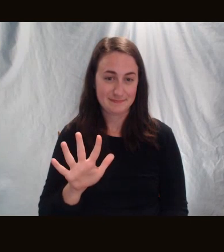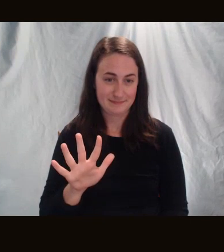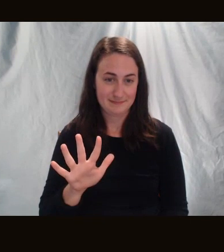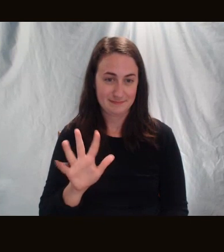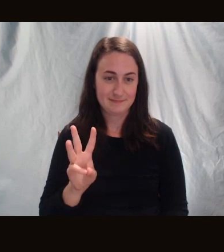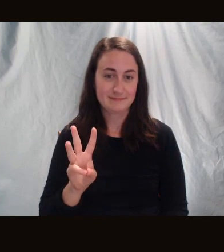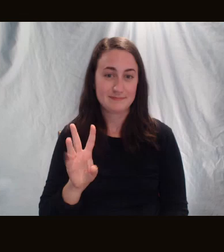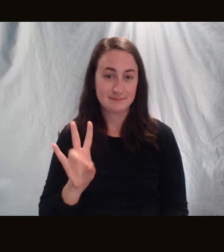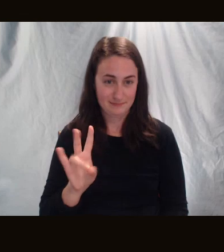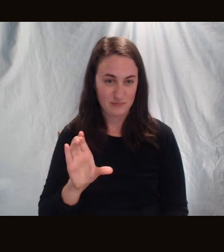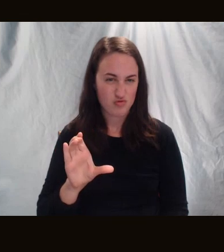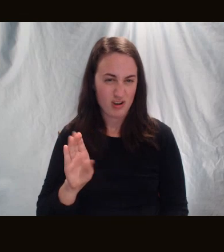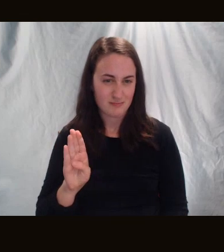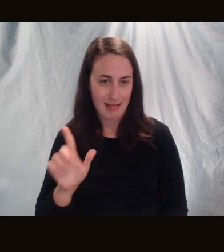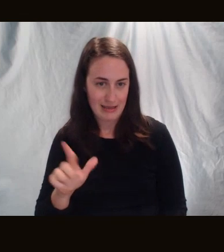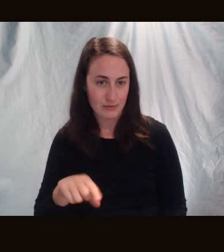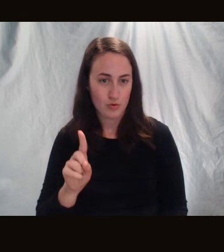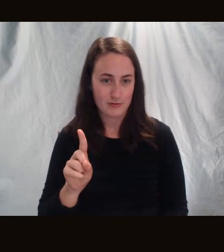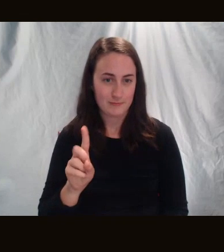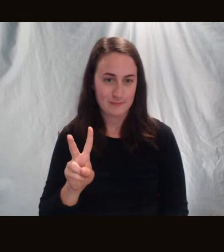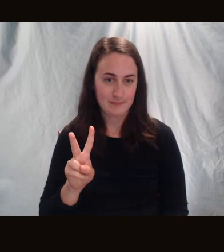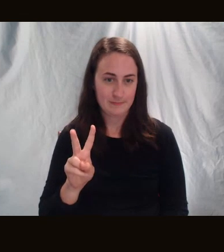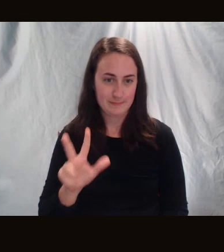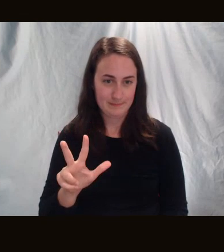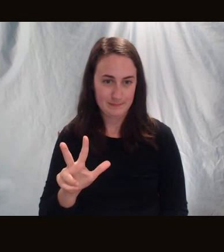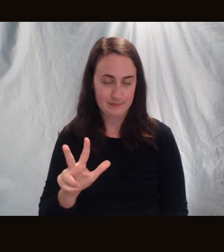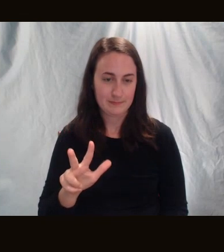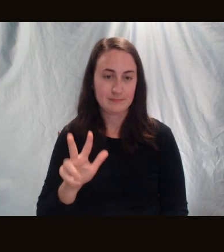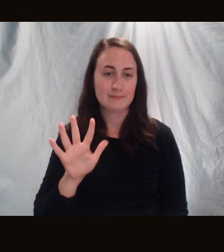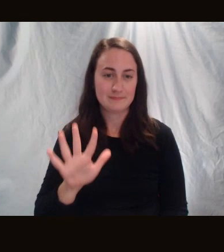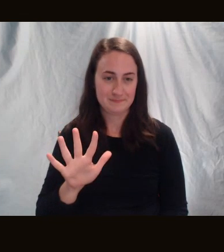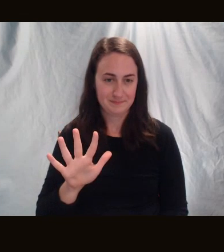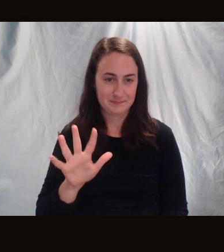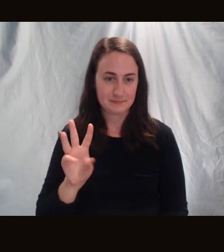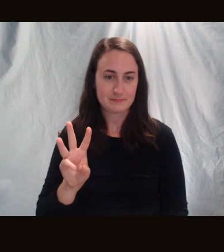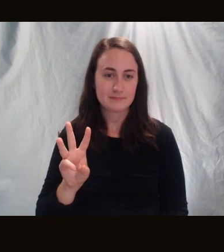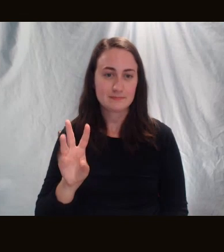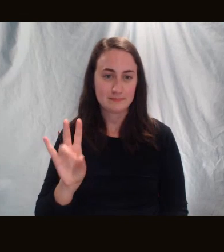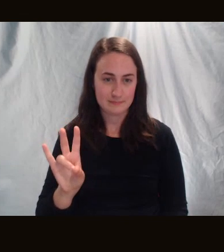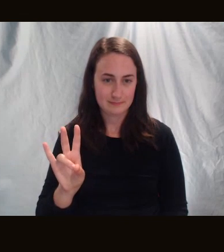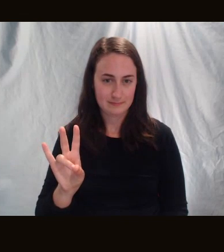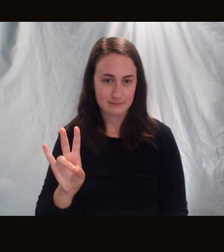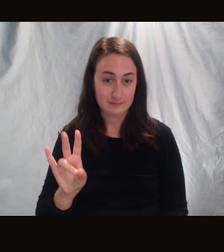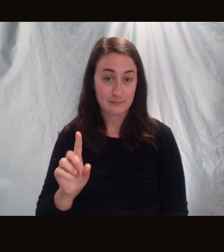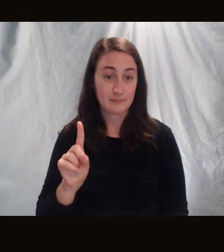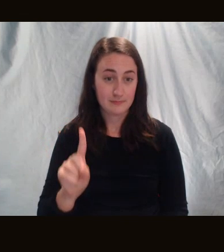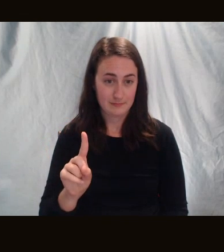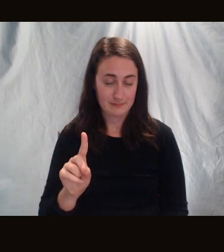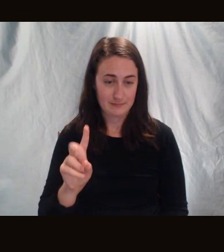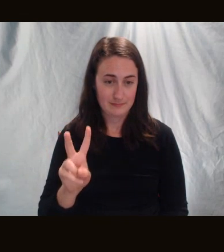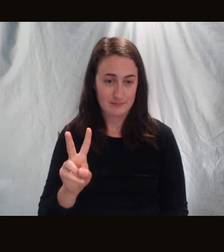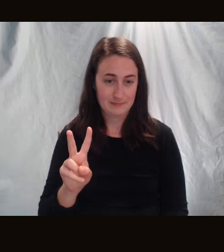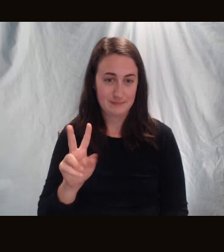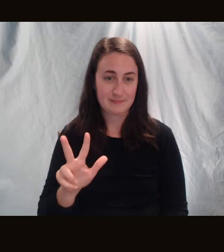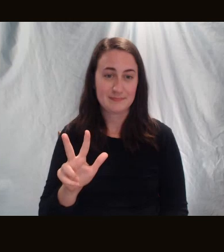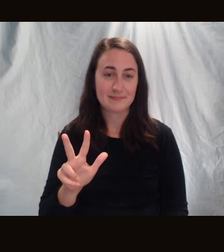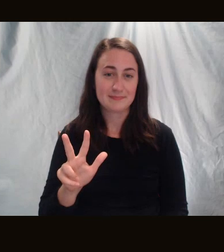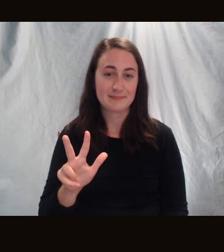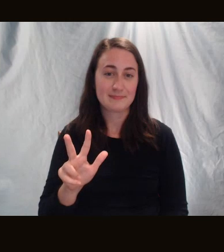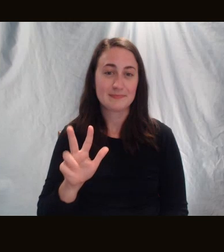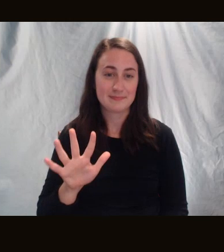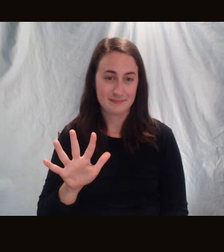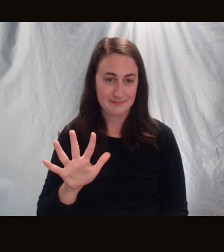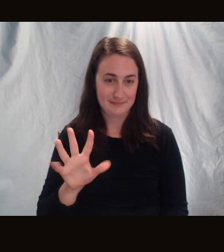And here's the cross body lead. We open, create the space, we lead, and then we switch the hands. Followers back into